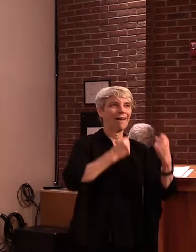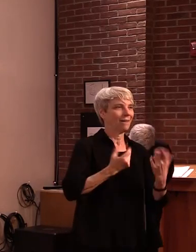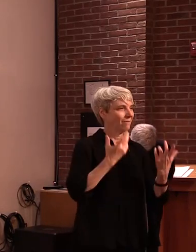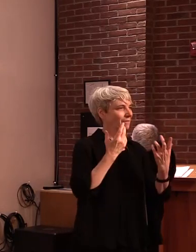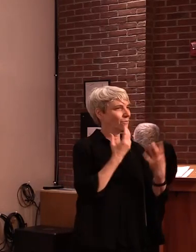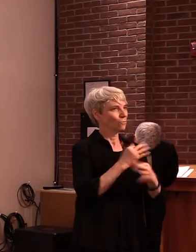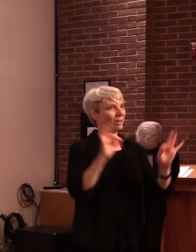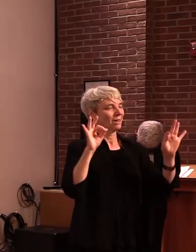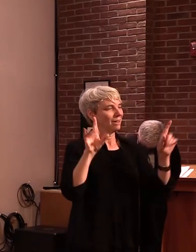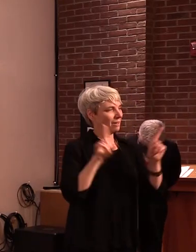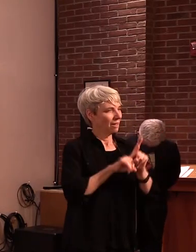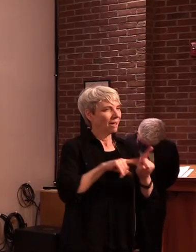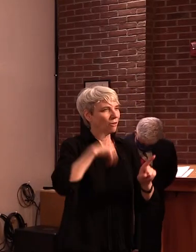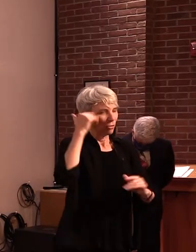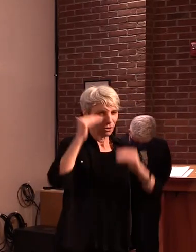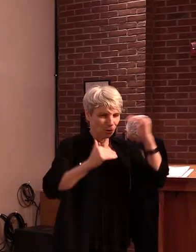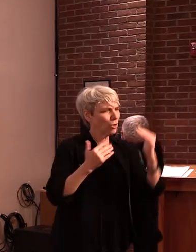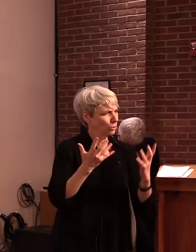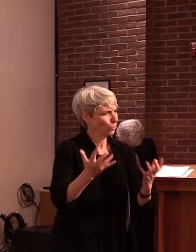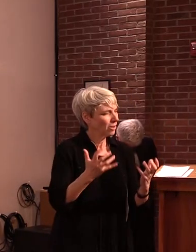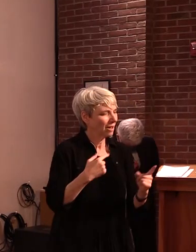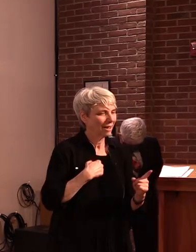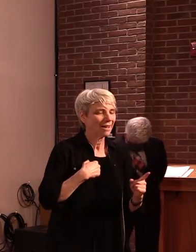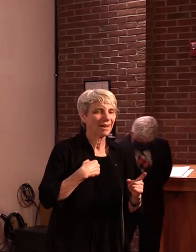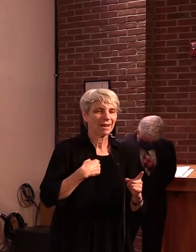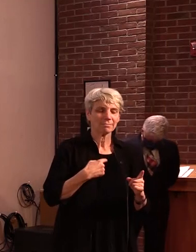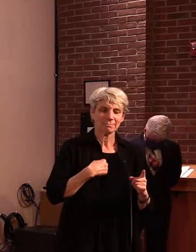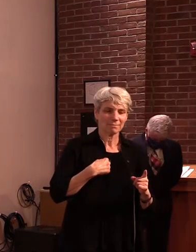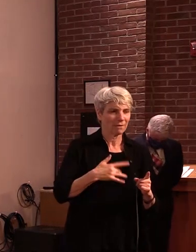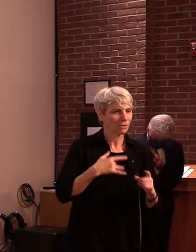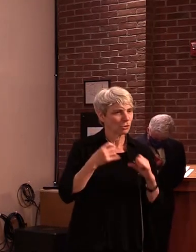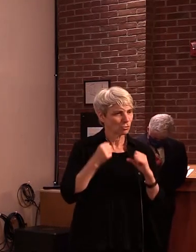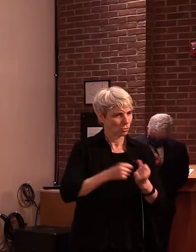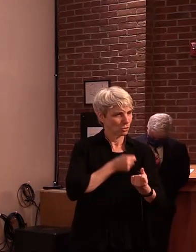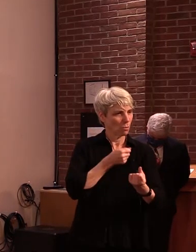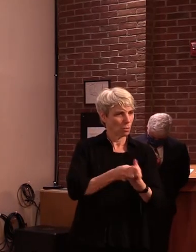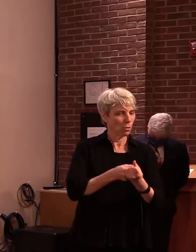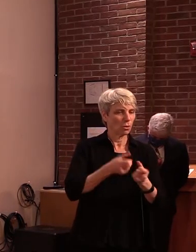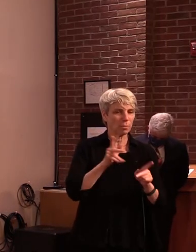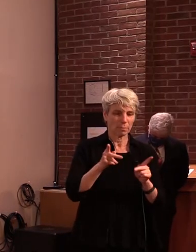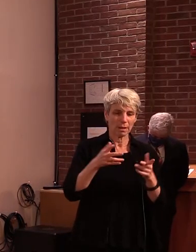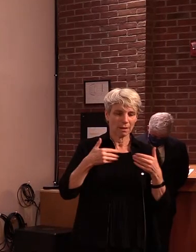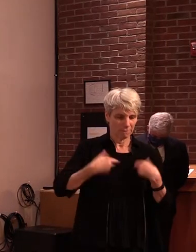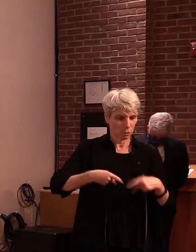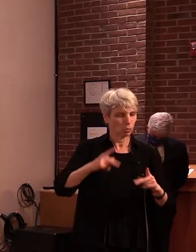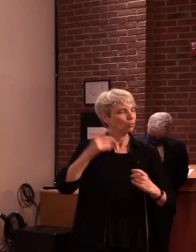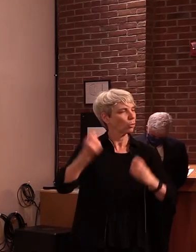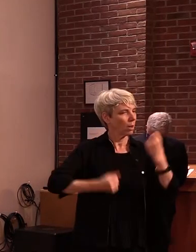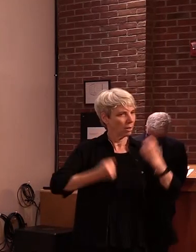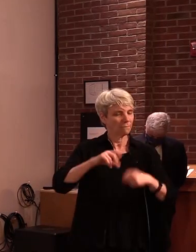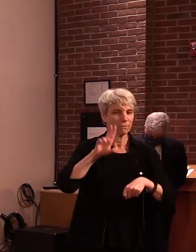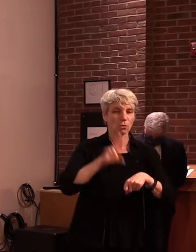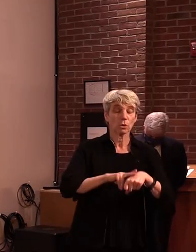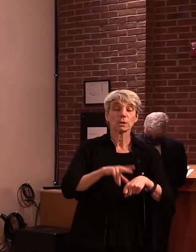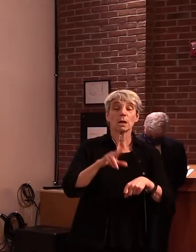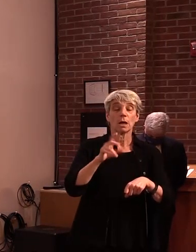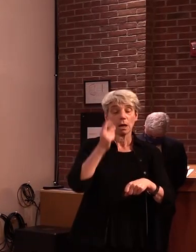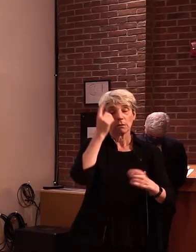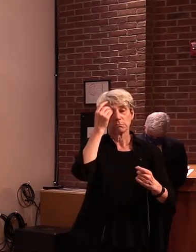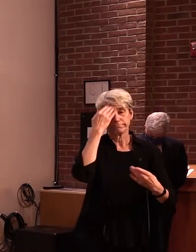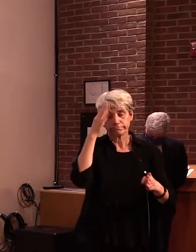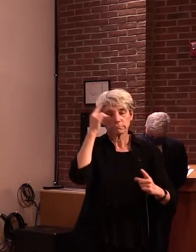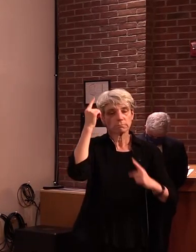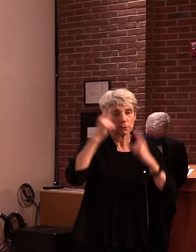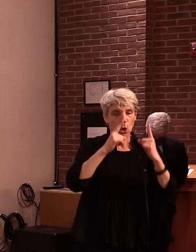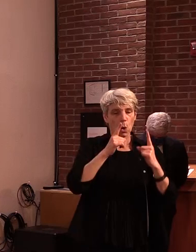driving. I have an interest in this personally, but we're considering this. We're looking